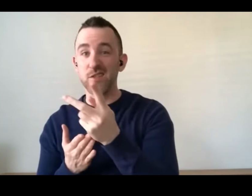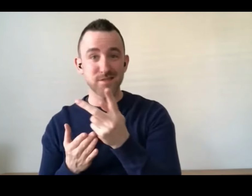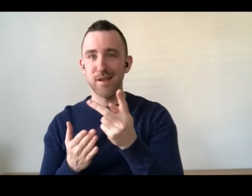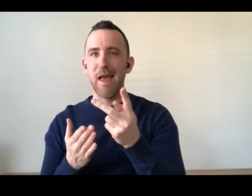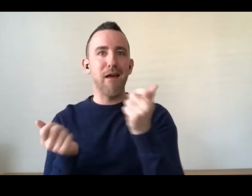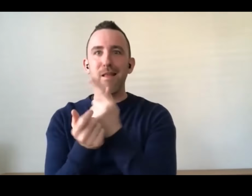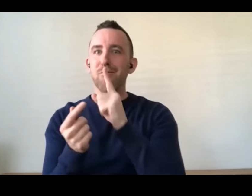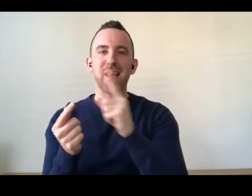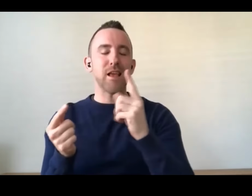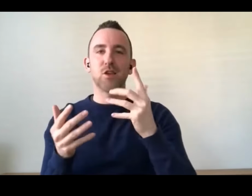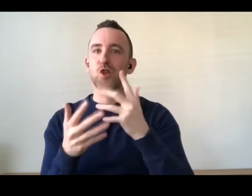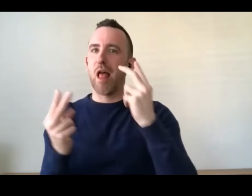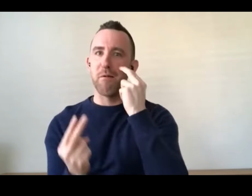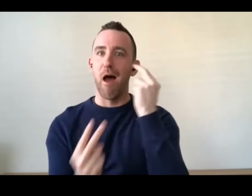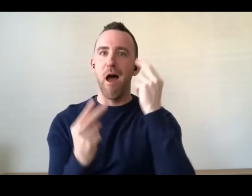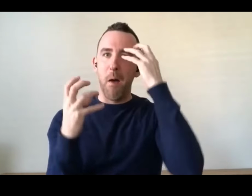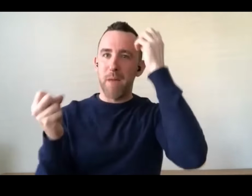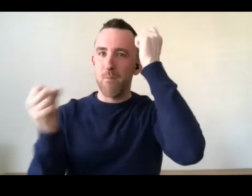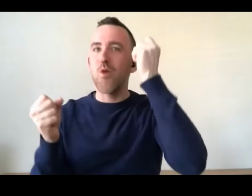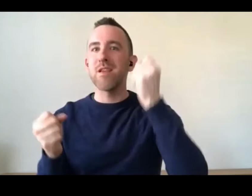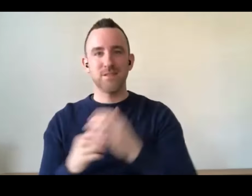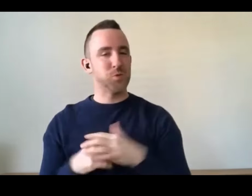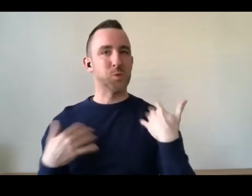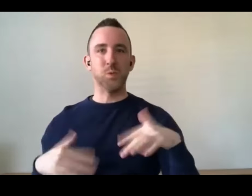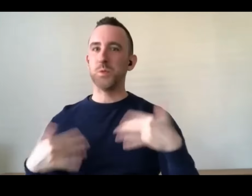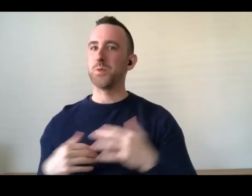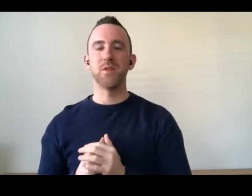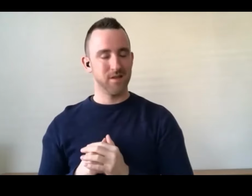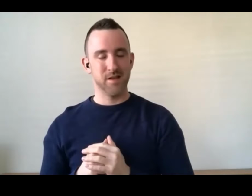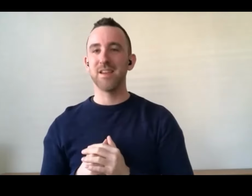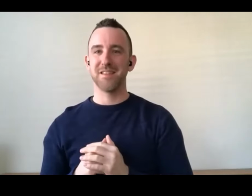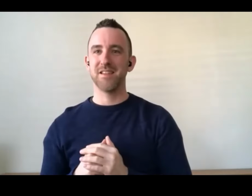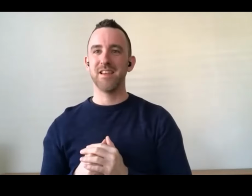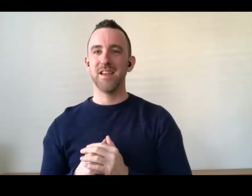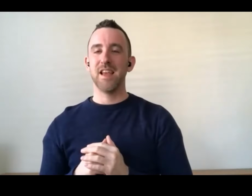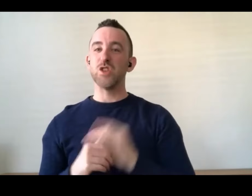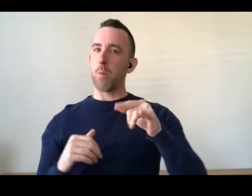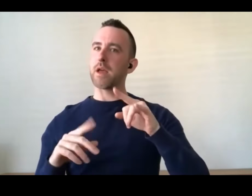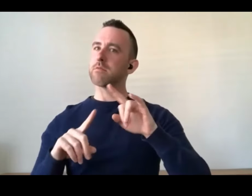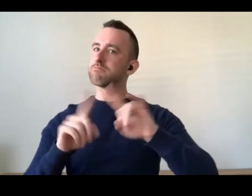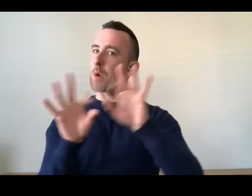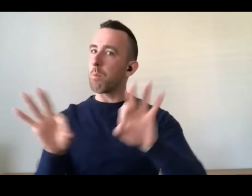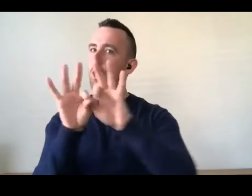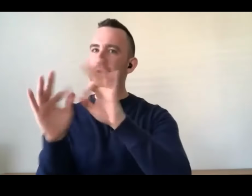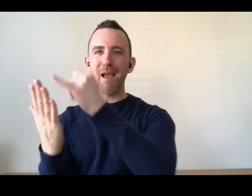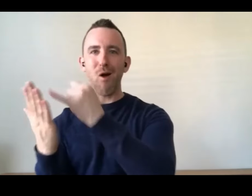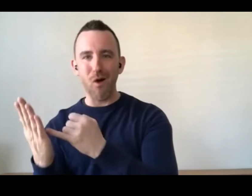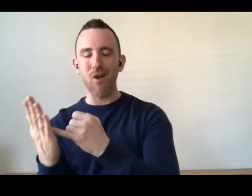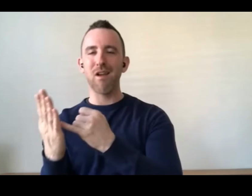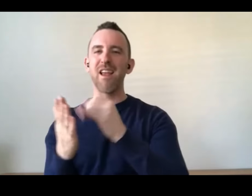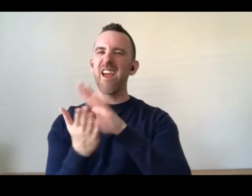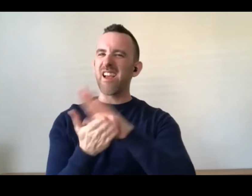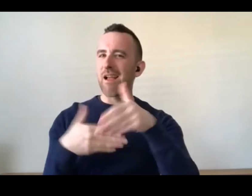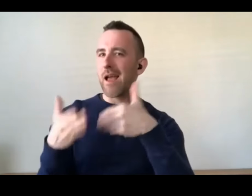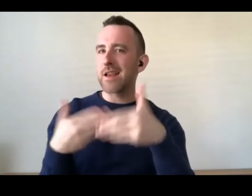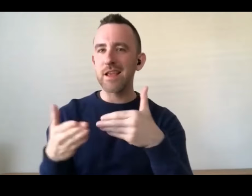just a lot of memory. So we're in the memory making business. But this is all about art and kindness and making the world a better place, all within a really short space